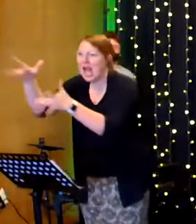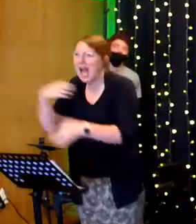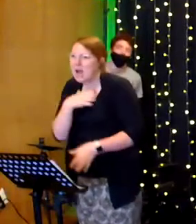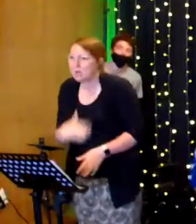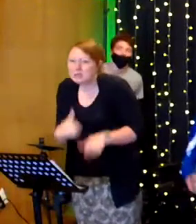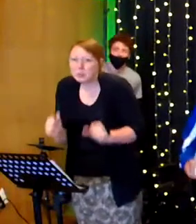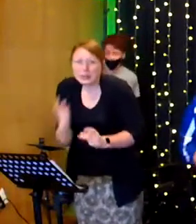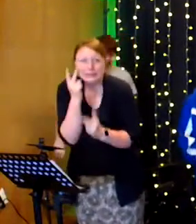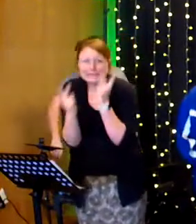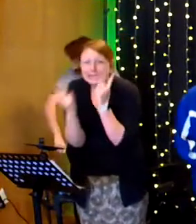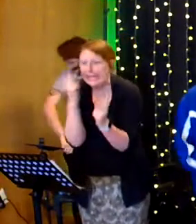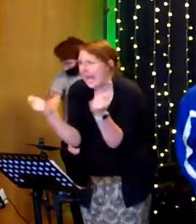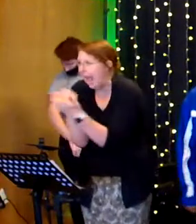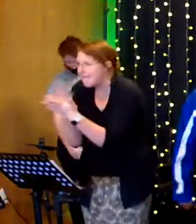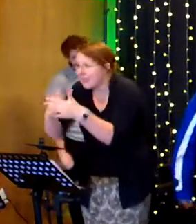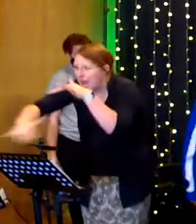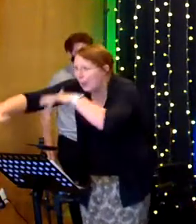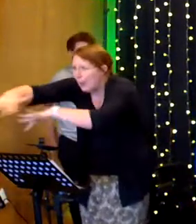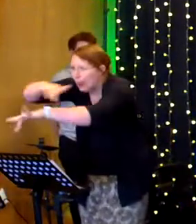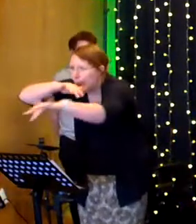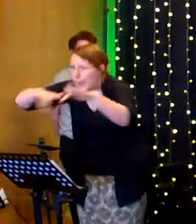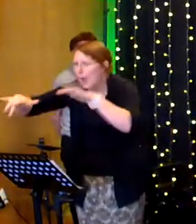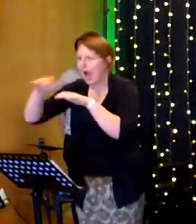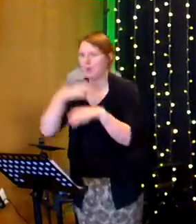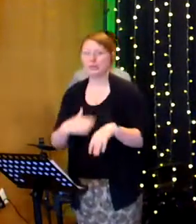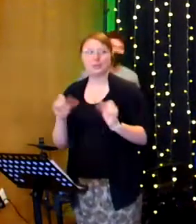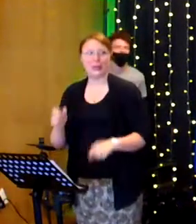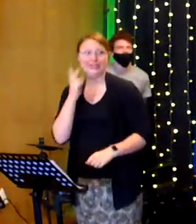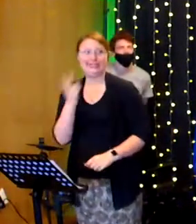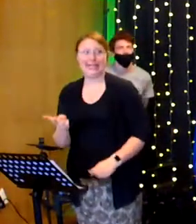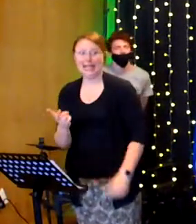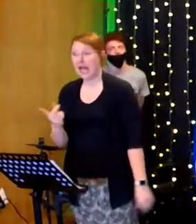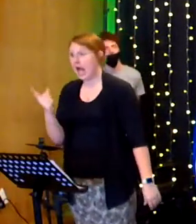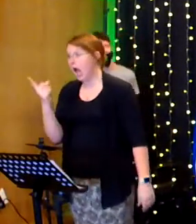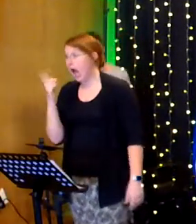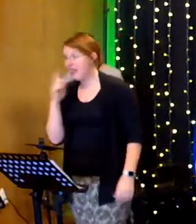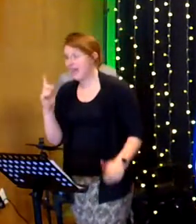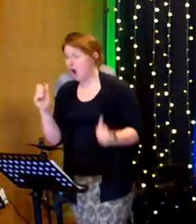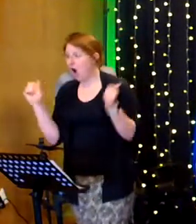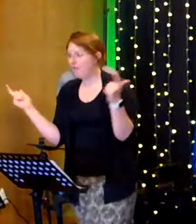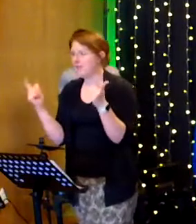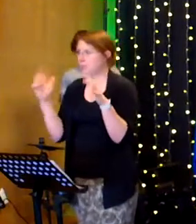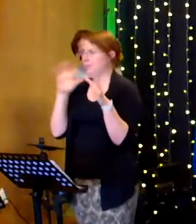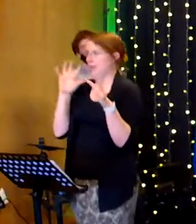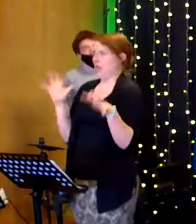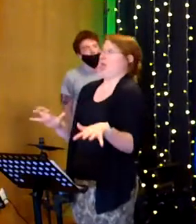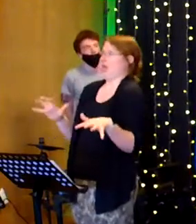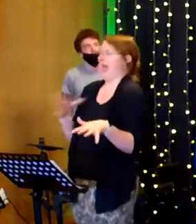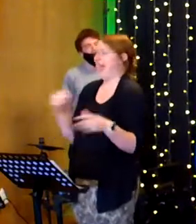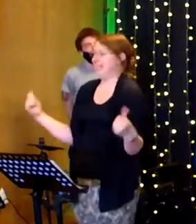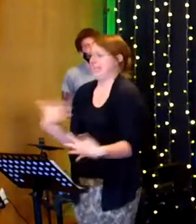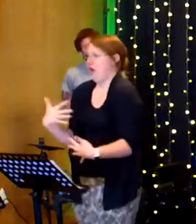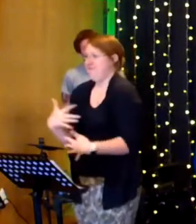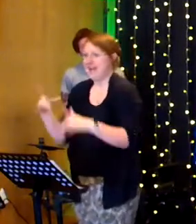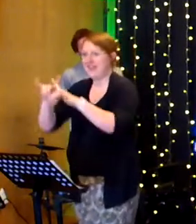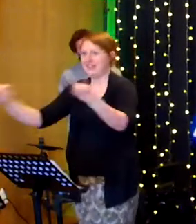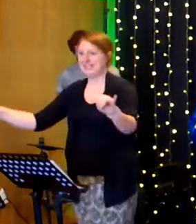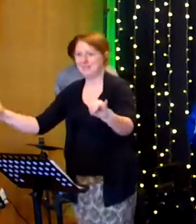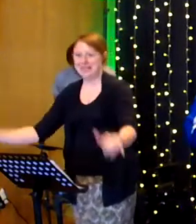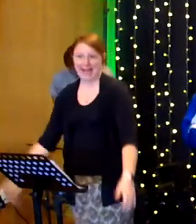to see the spiritual activity around us, I think we would be awe-inspired and terrified all at the same